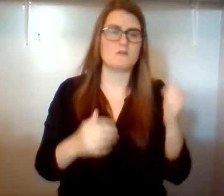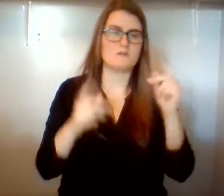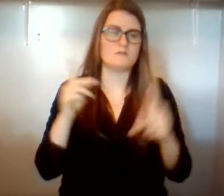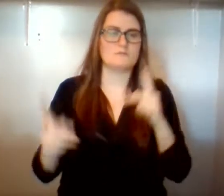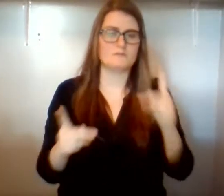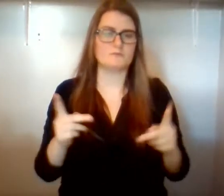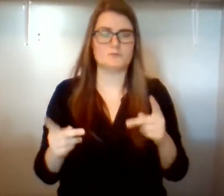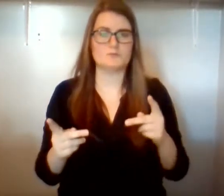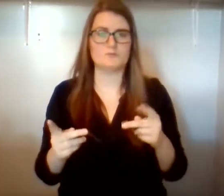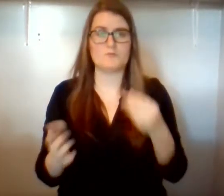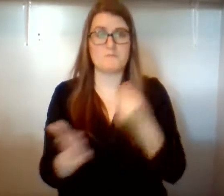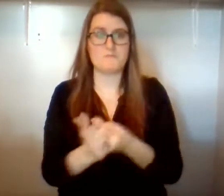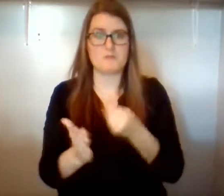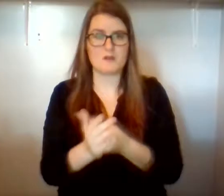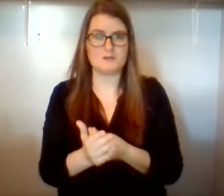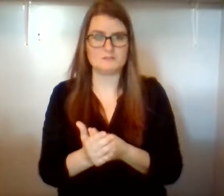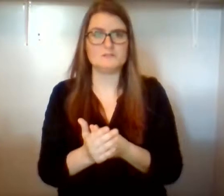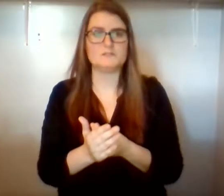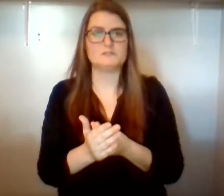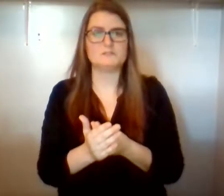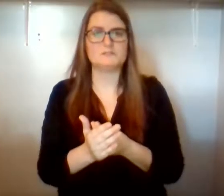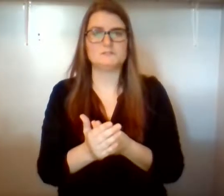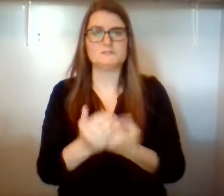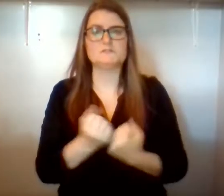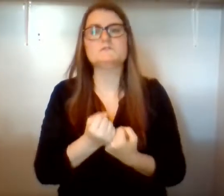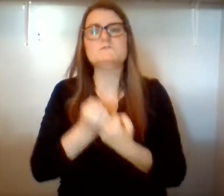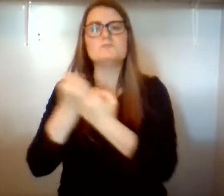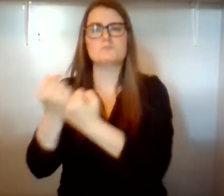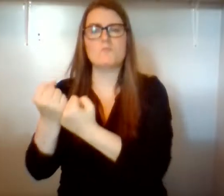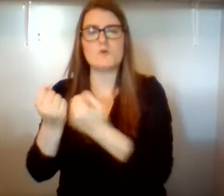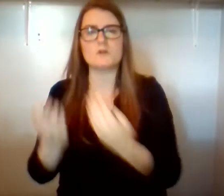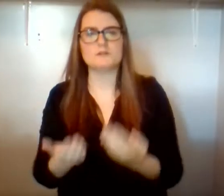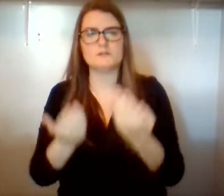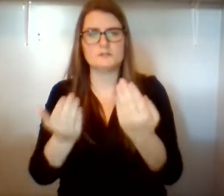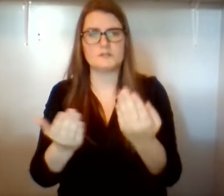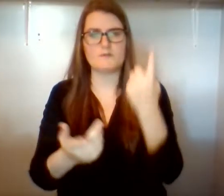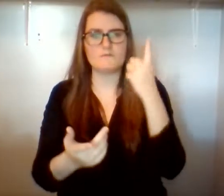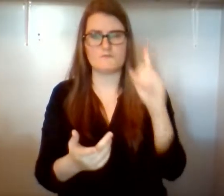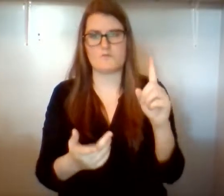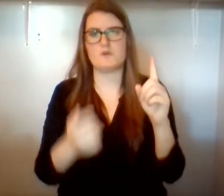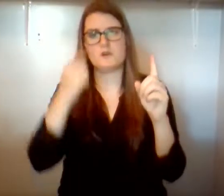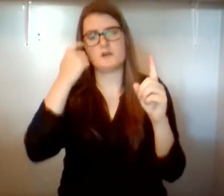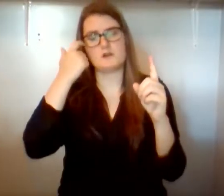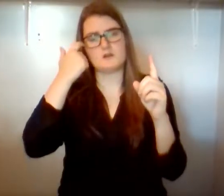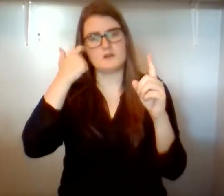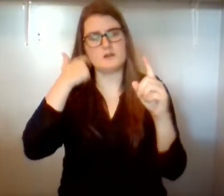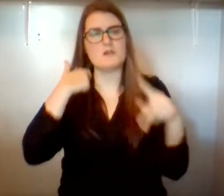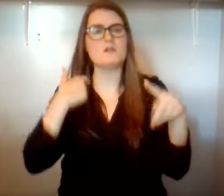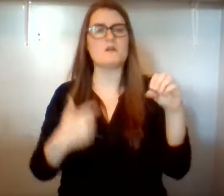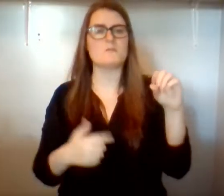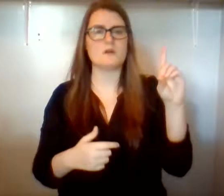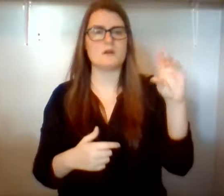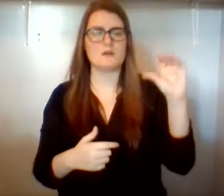who supports our work, because behind the incredible 60% growth in web traffic we have seen at Desiring